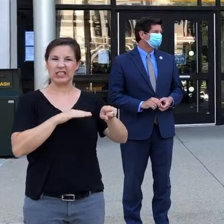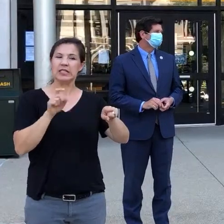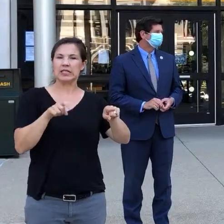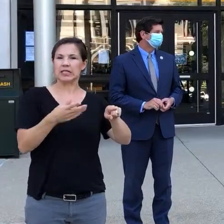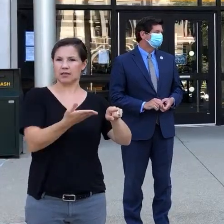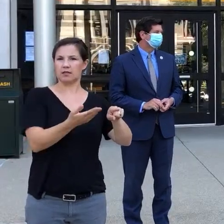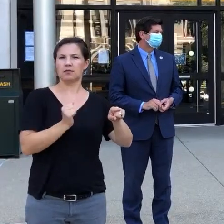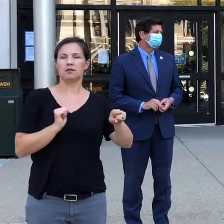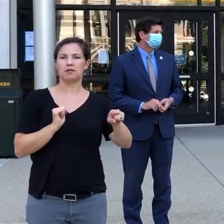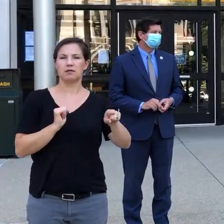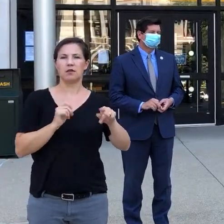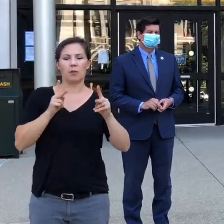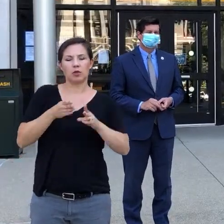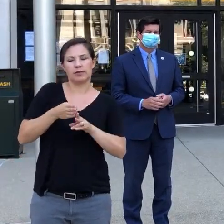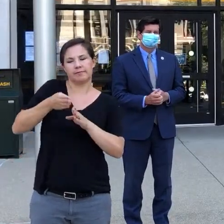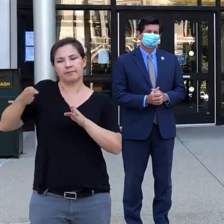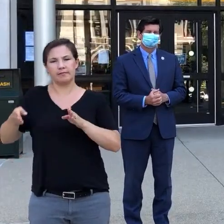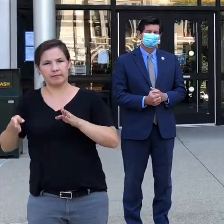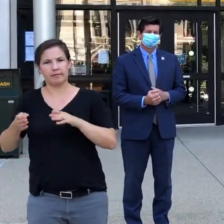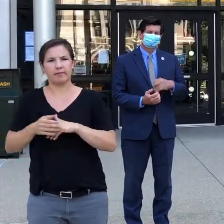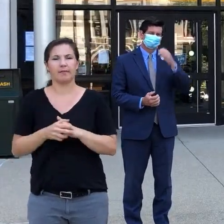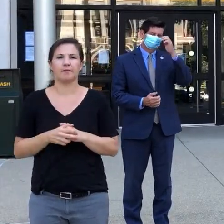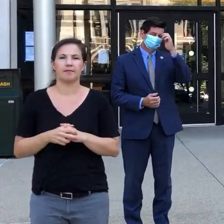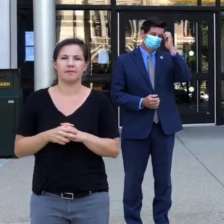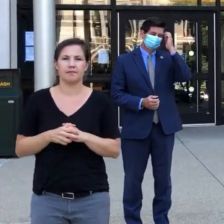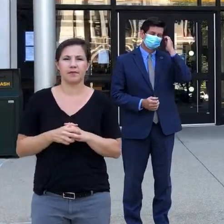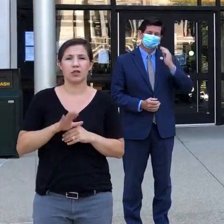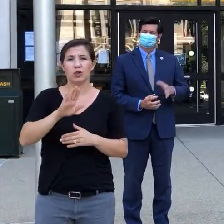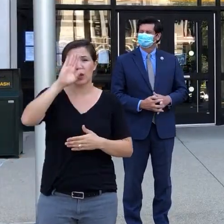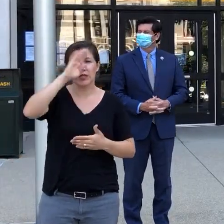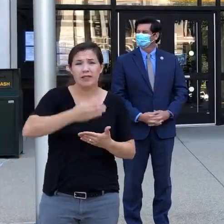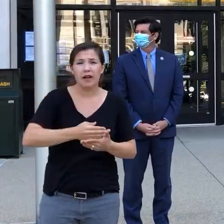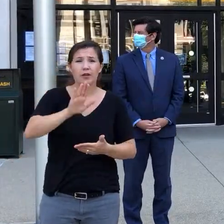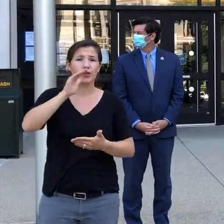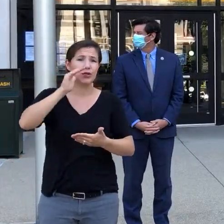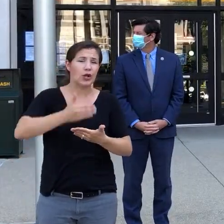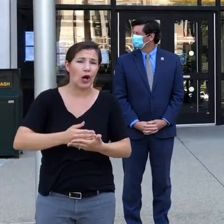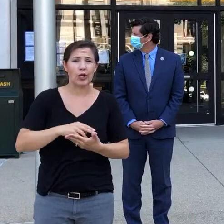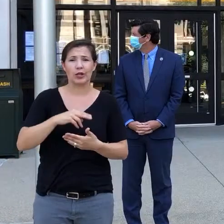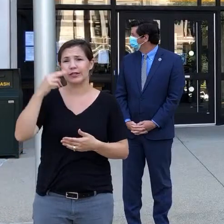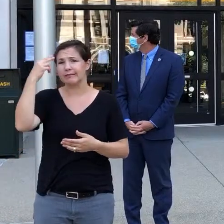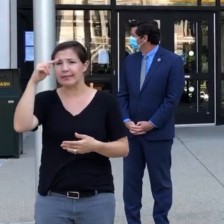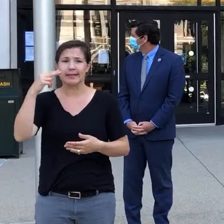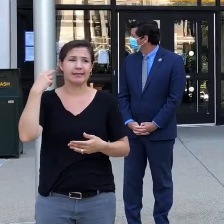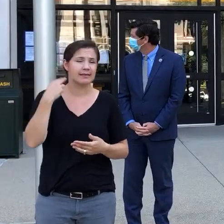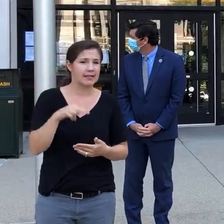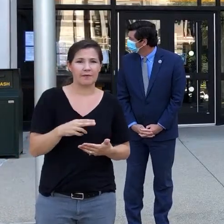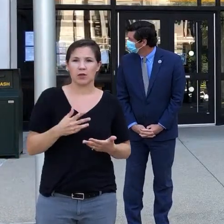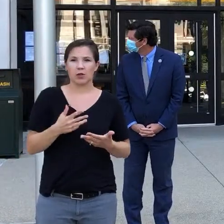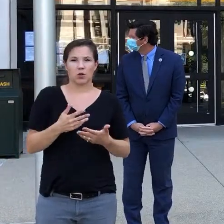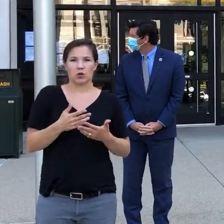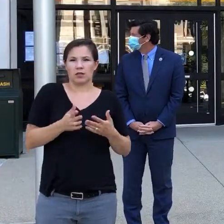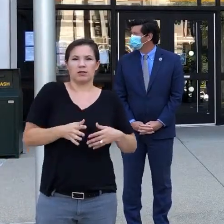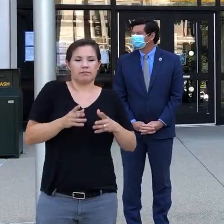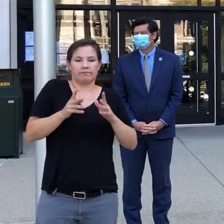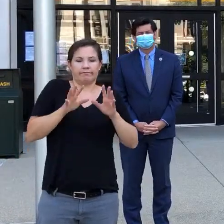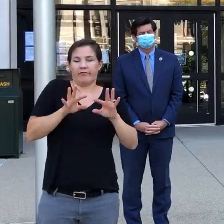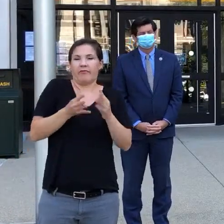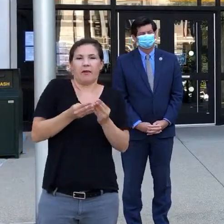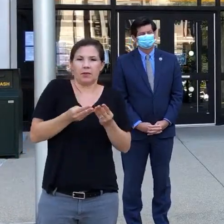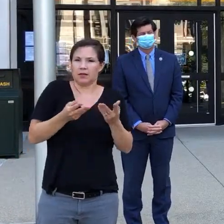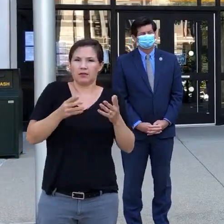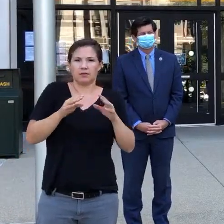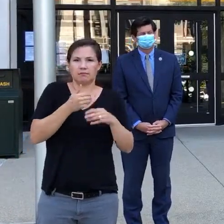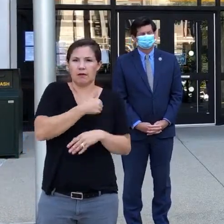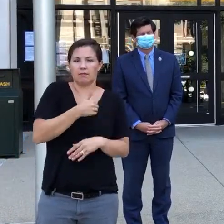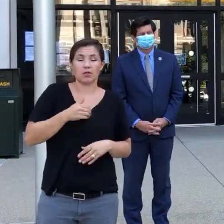who's sitting next to you as your son, your daughter, your niece, your nephew, because your death